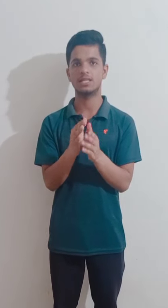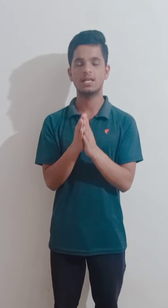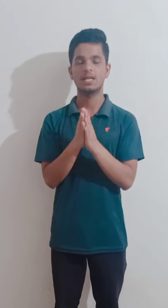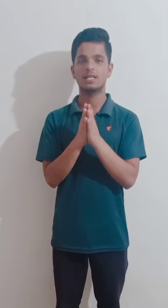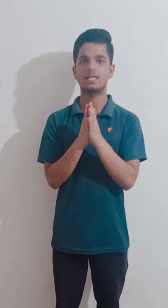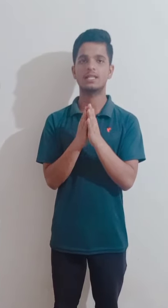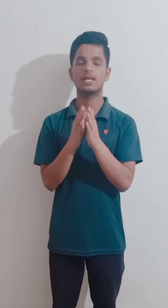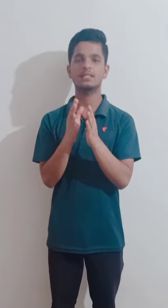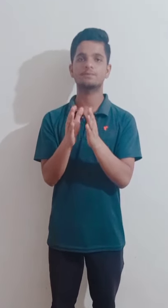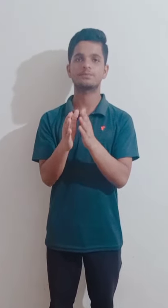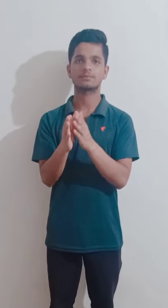it creates